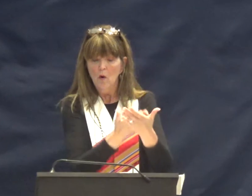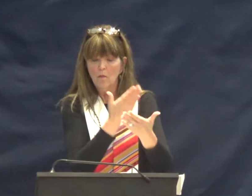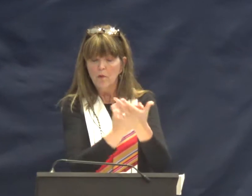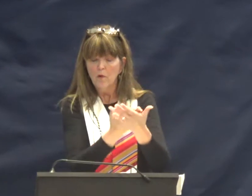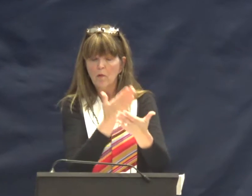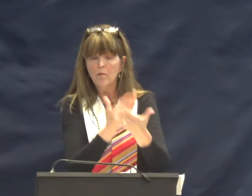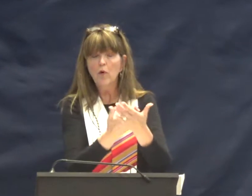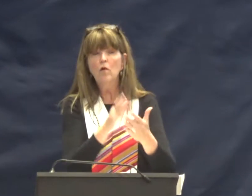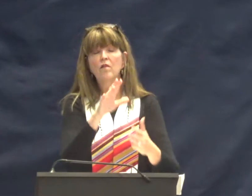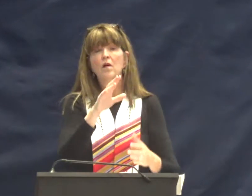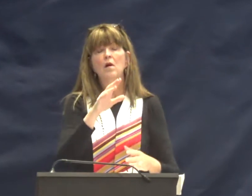Scientists have proved